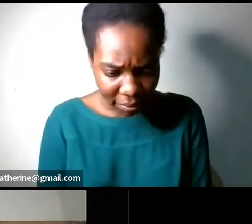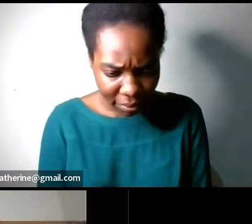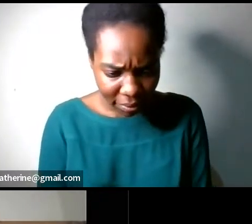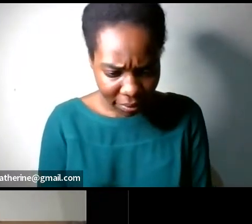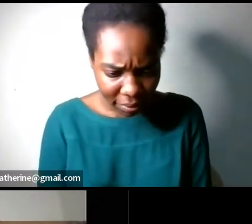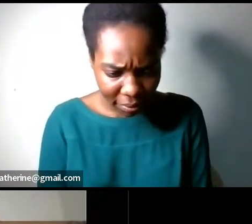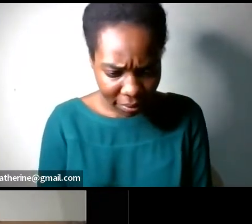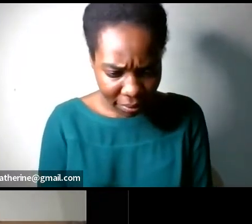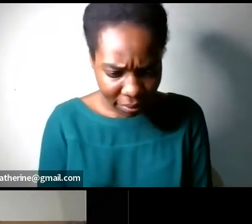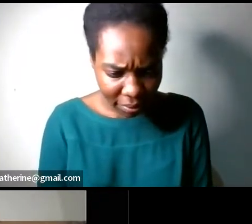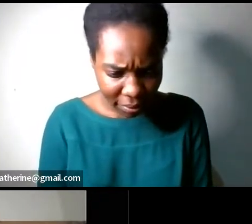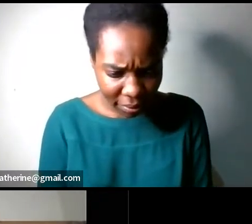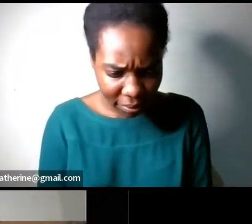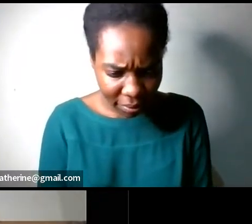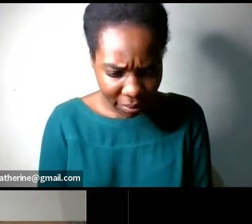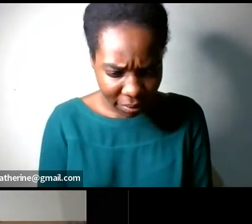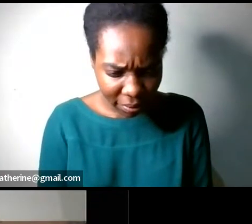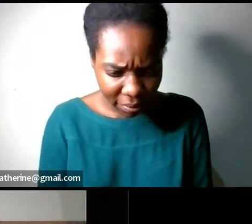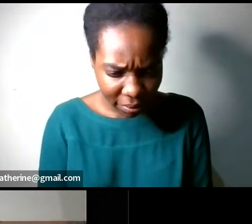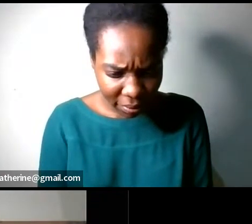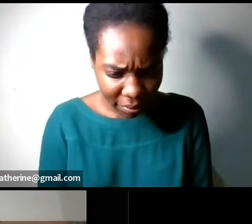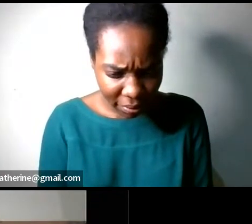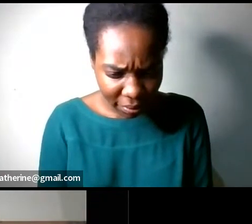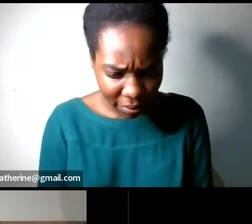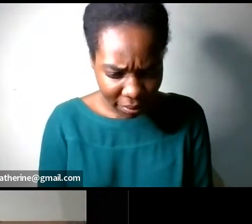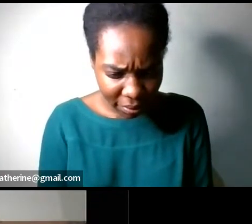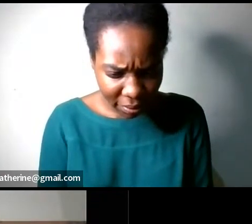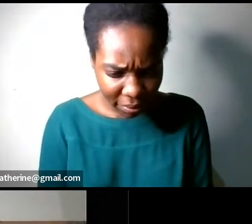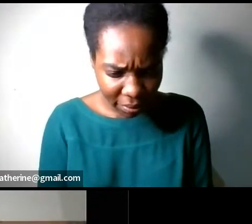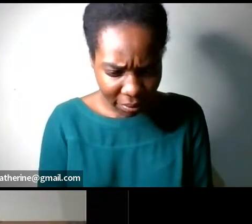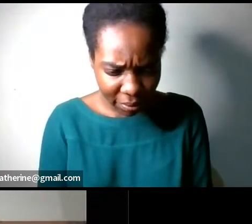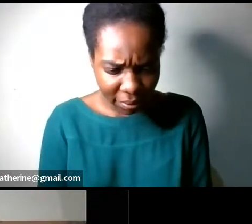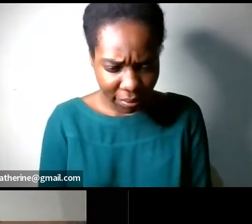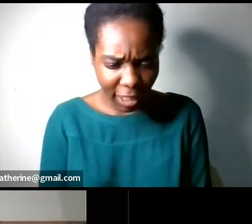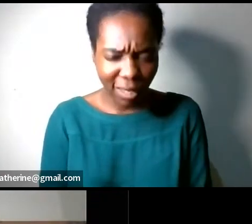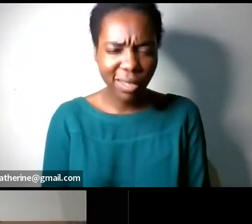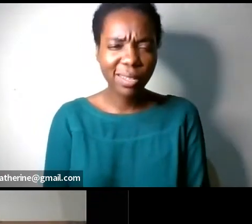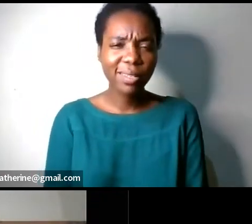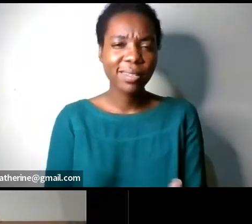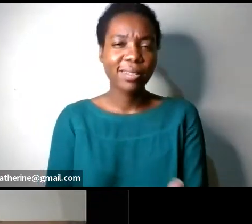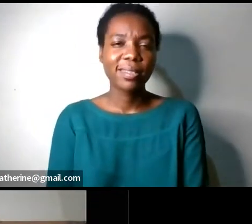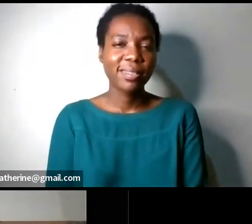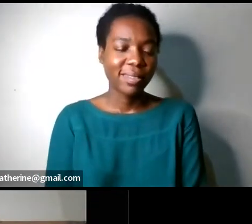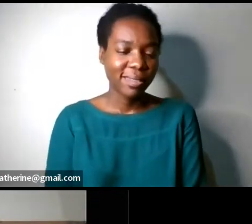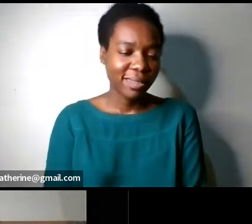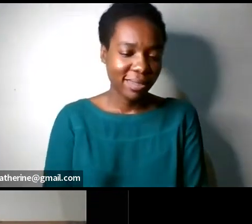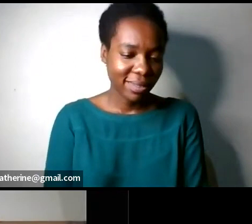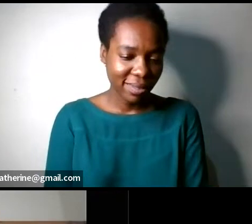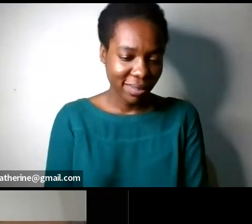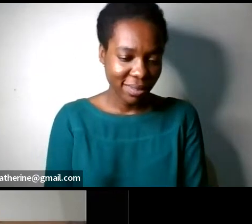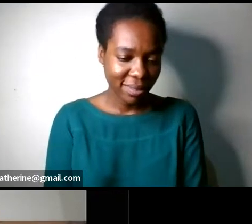Tom, we've lost you. I think the your internet knows it's 9 o'clock. Oh, yeah.